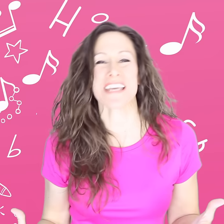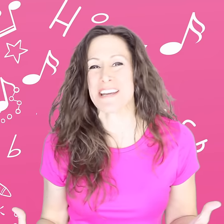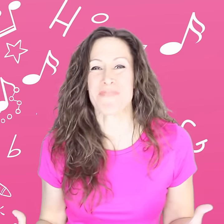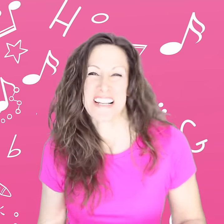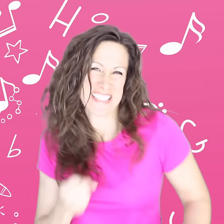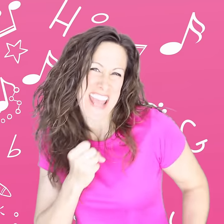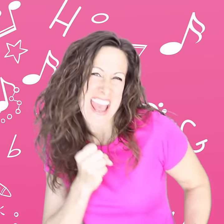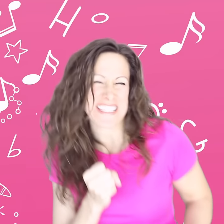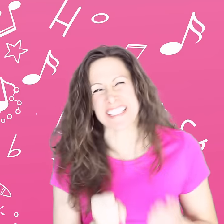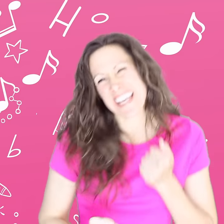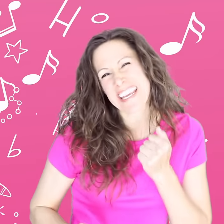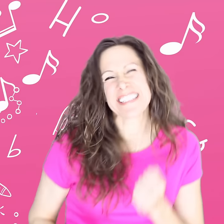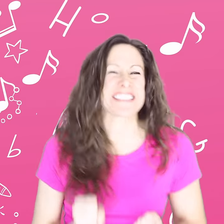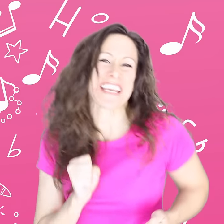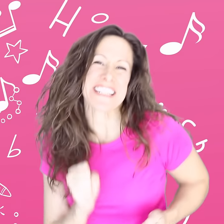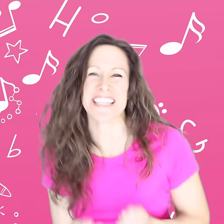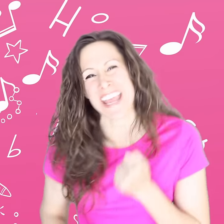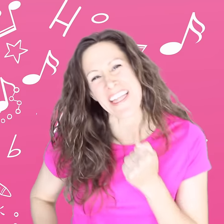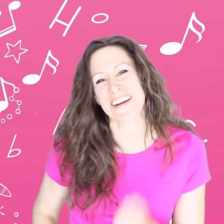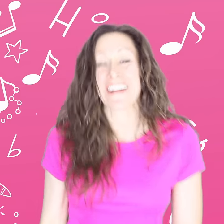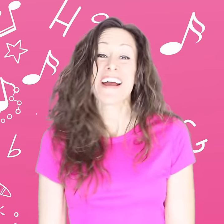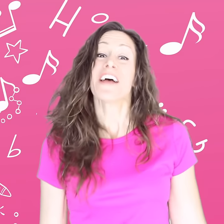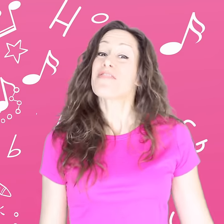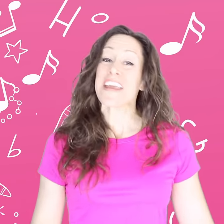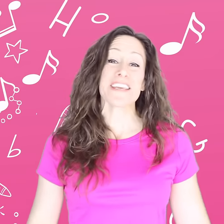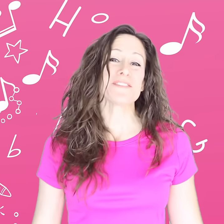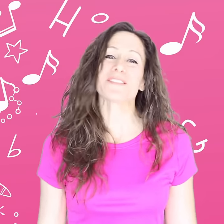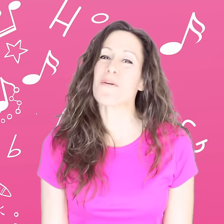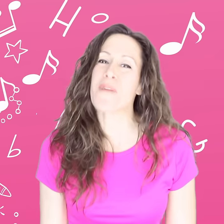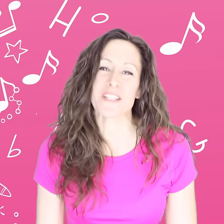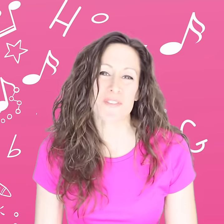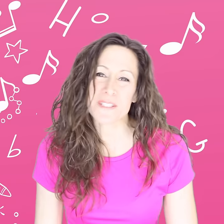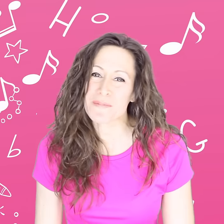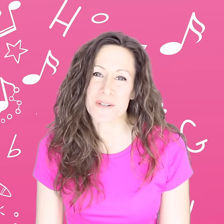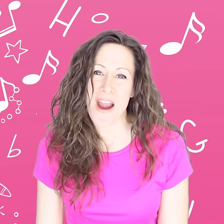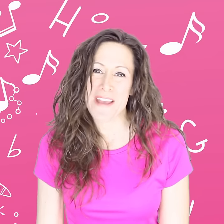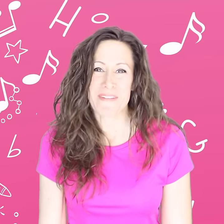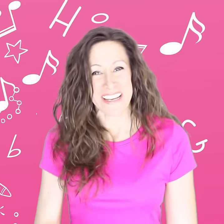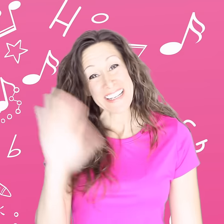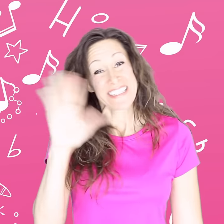keep on dancing and singing together. Thank you so much for subscribing.